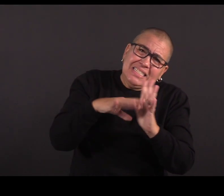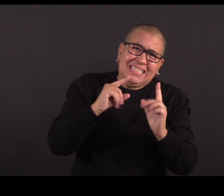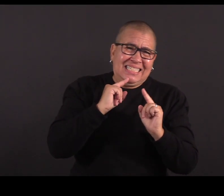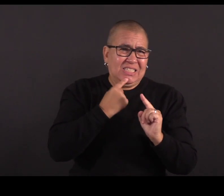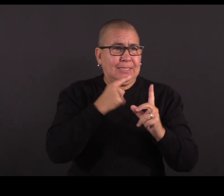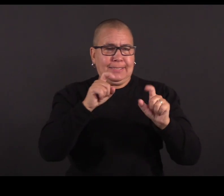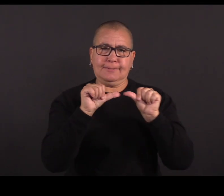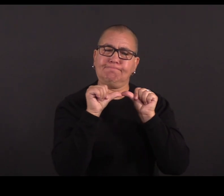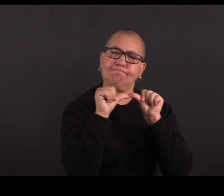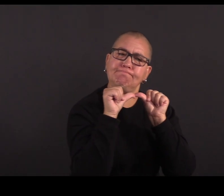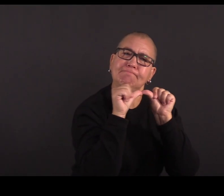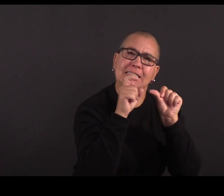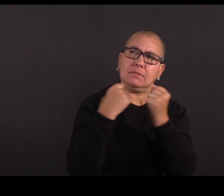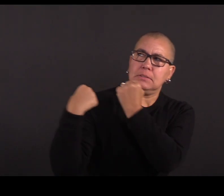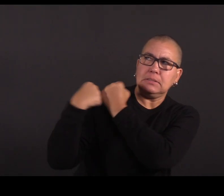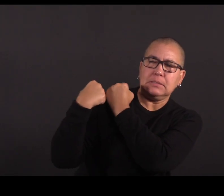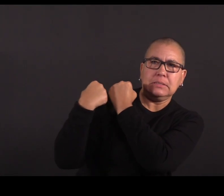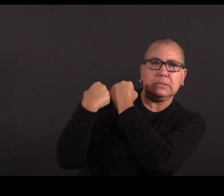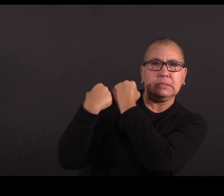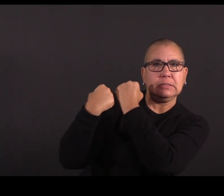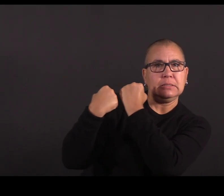their housing.